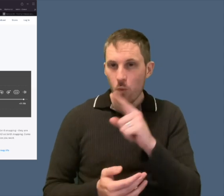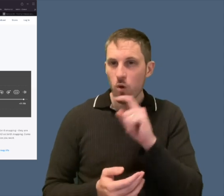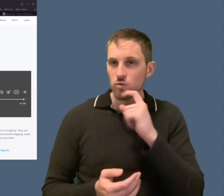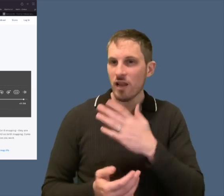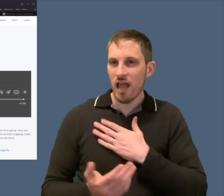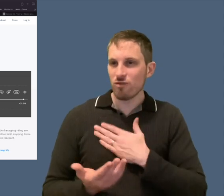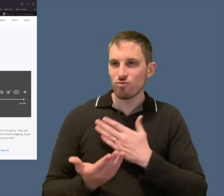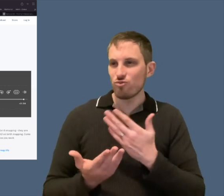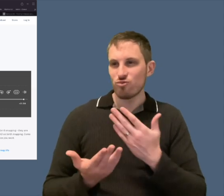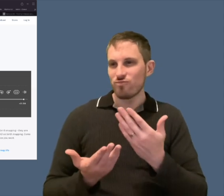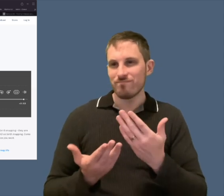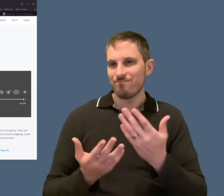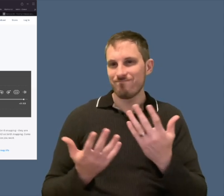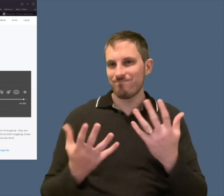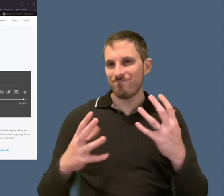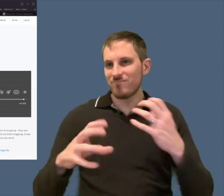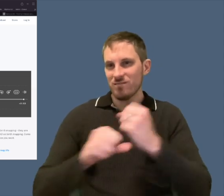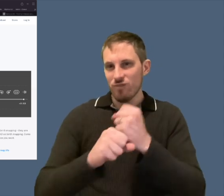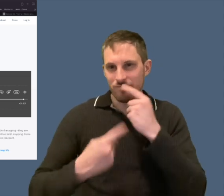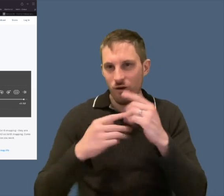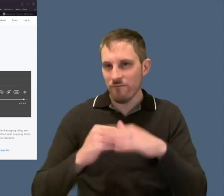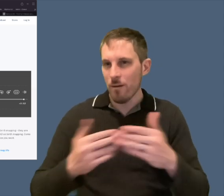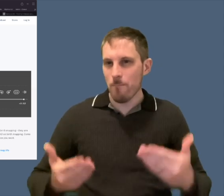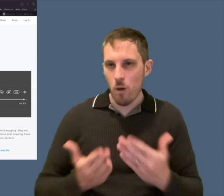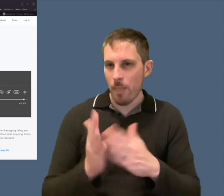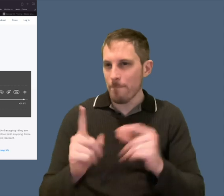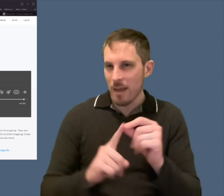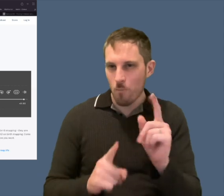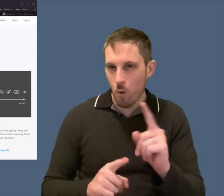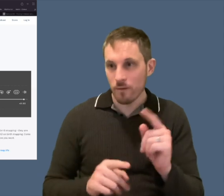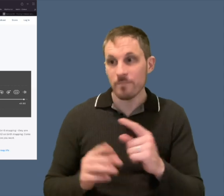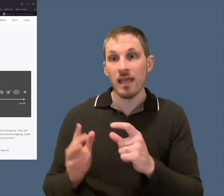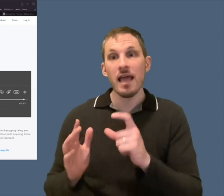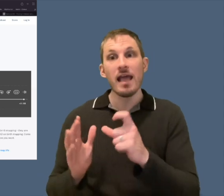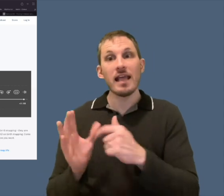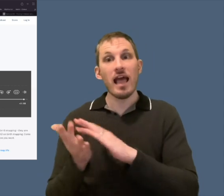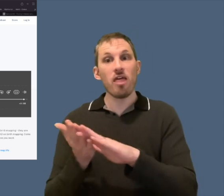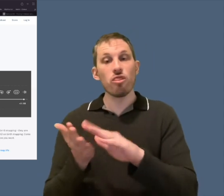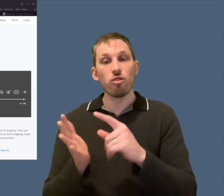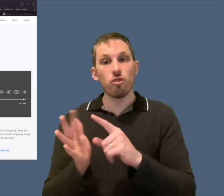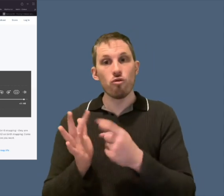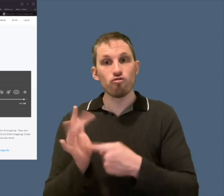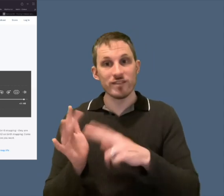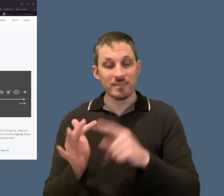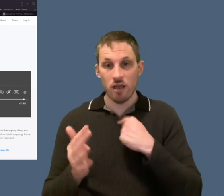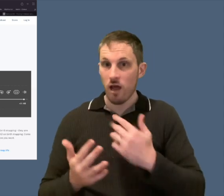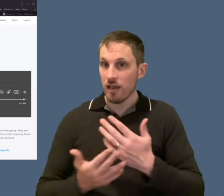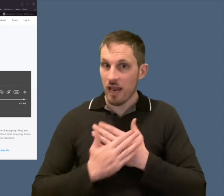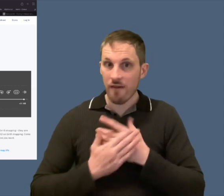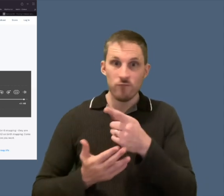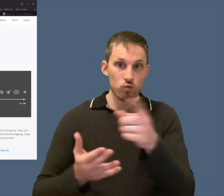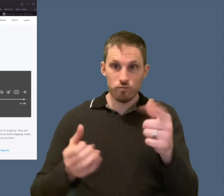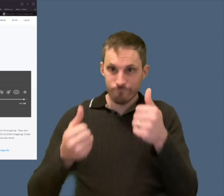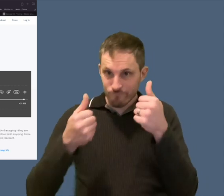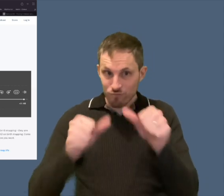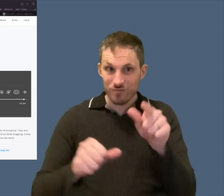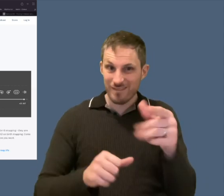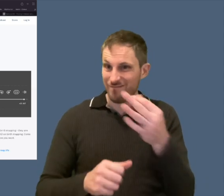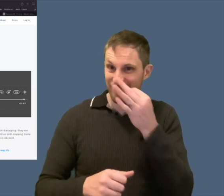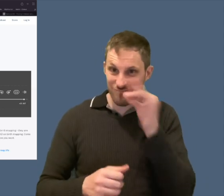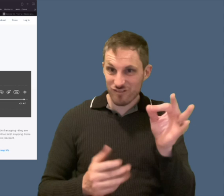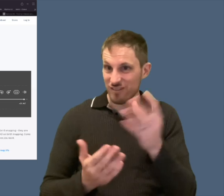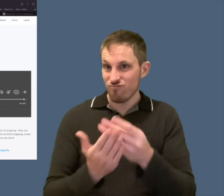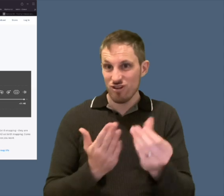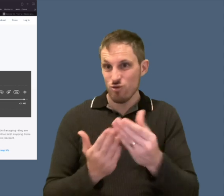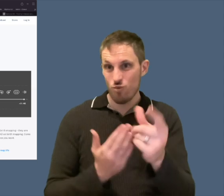or summarize around birth mapping? I would love them to take advantage of the free resources